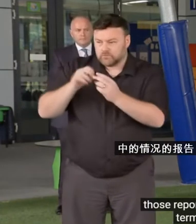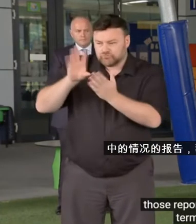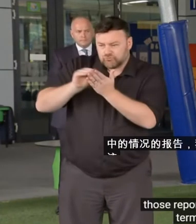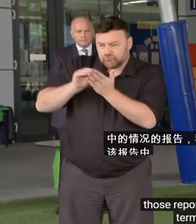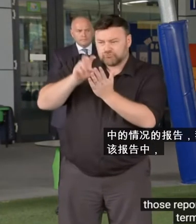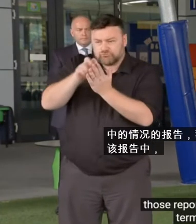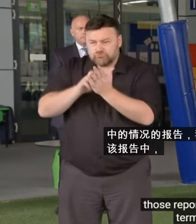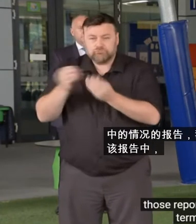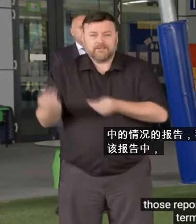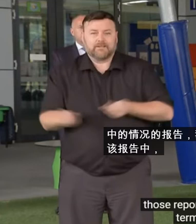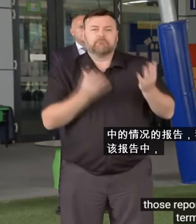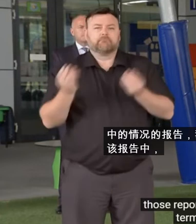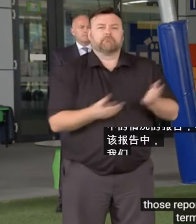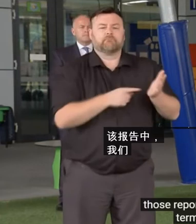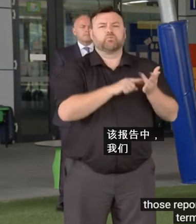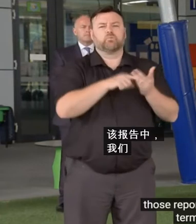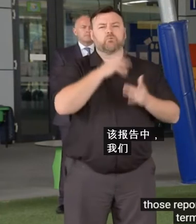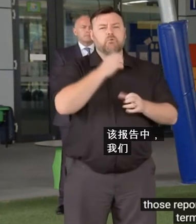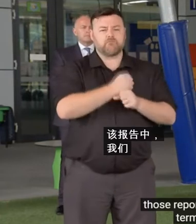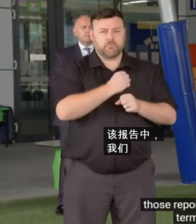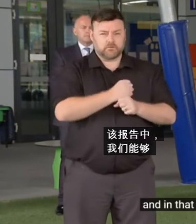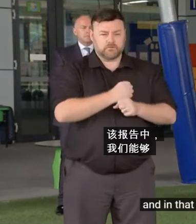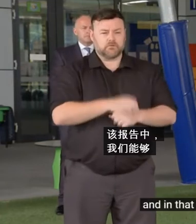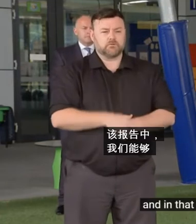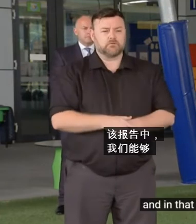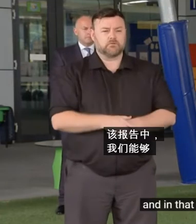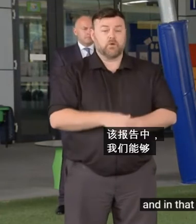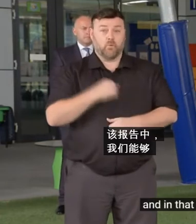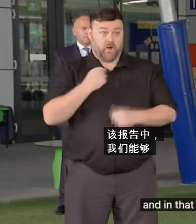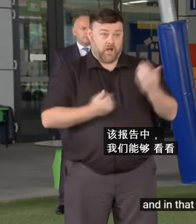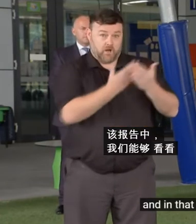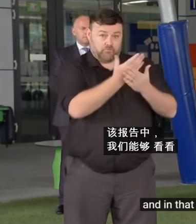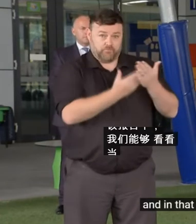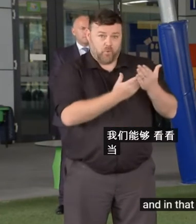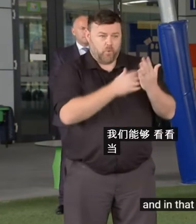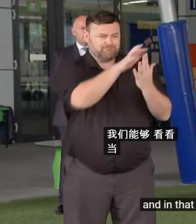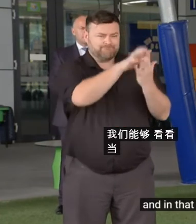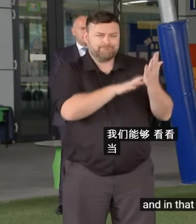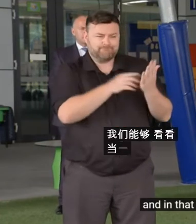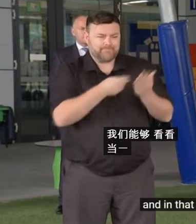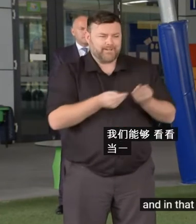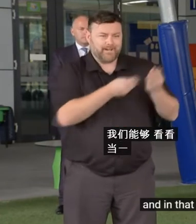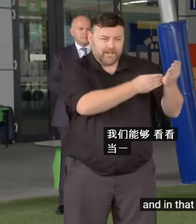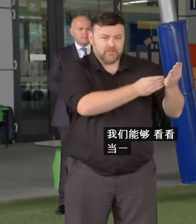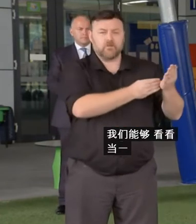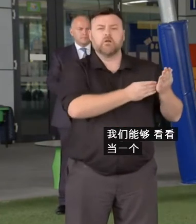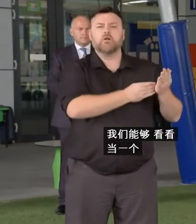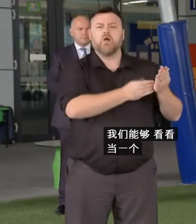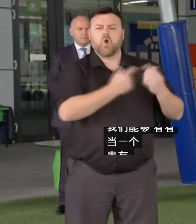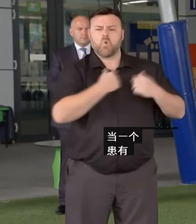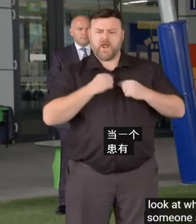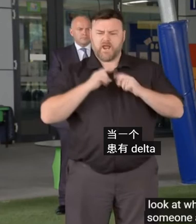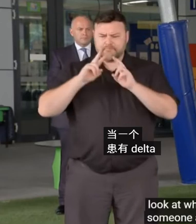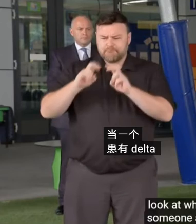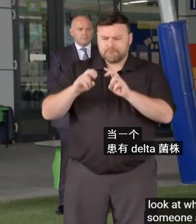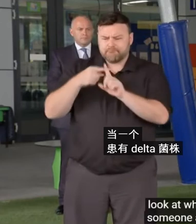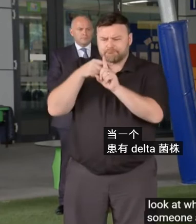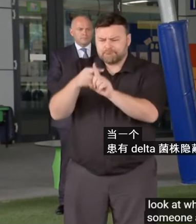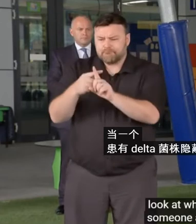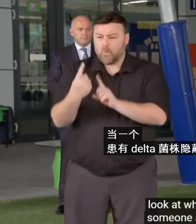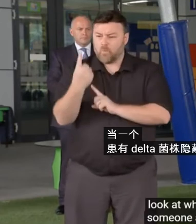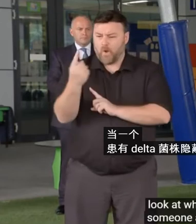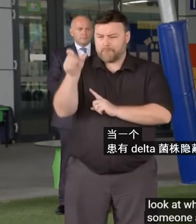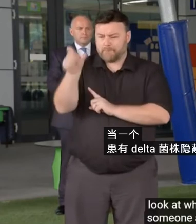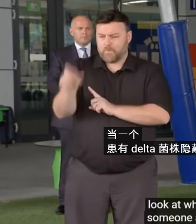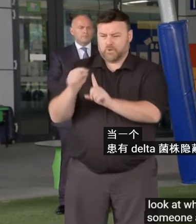year, and in that report we were able to look at what happened when an individual with a case of COVID